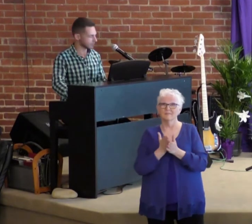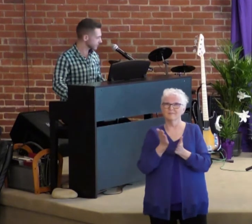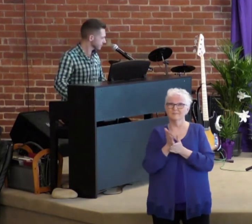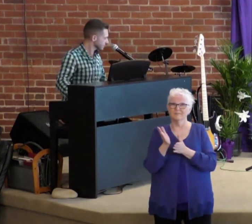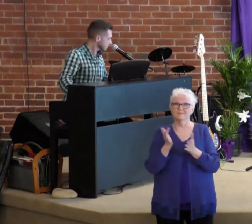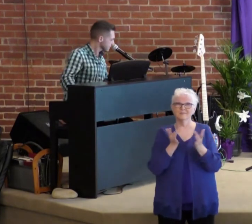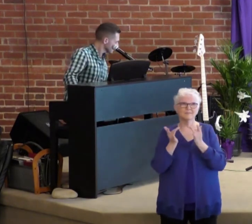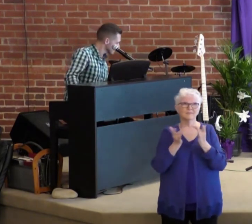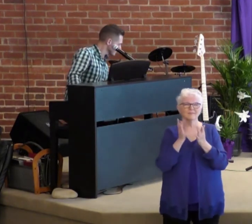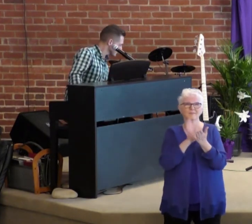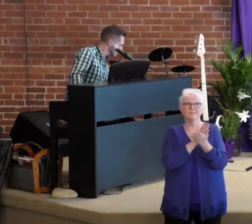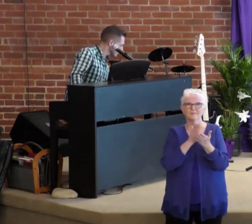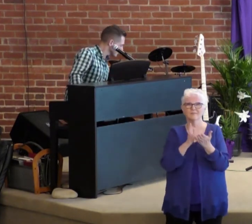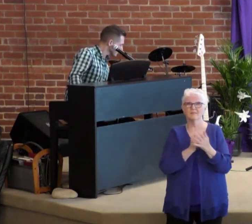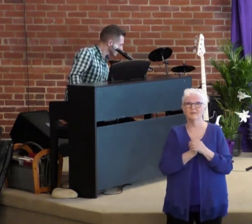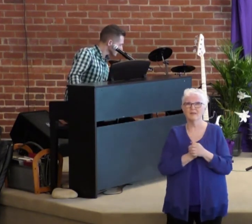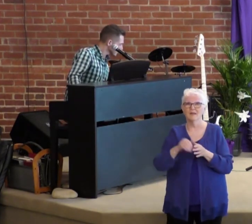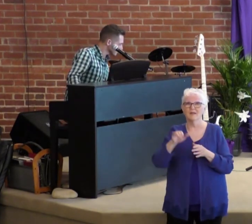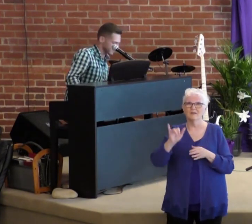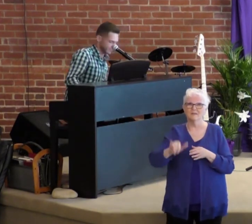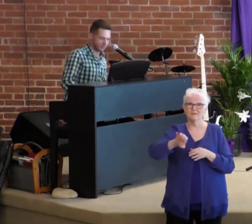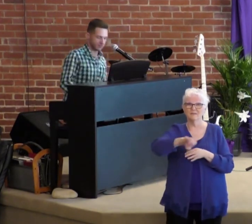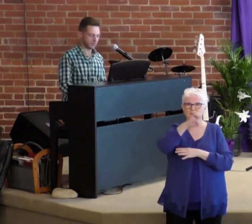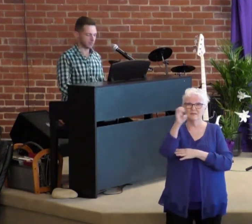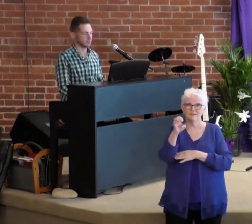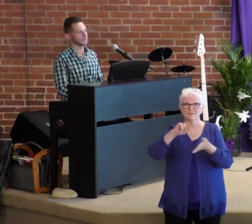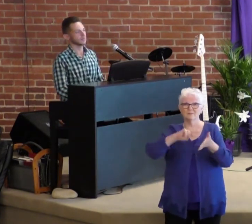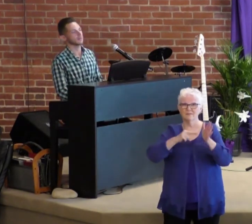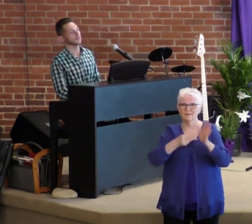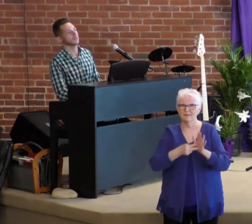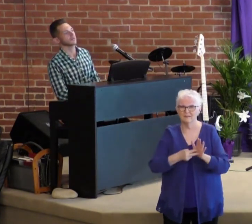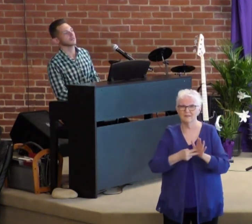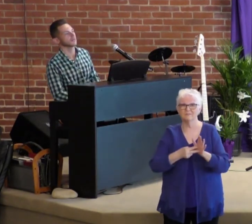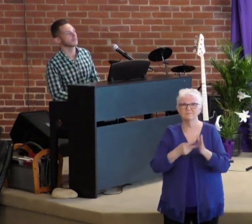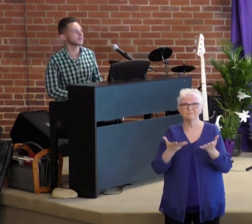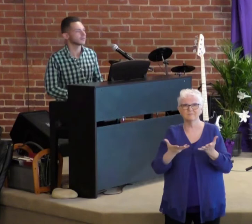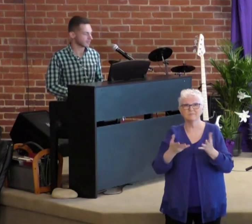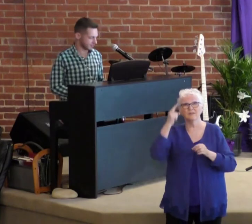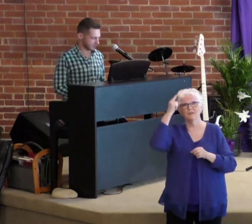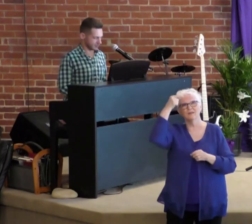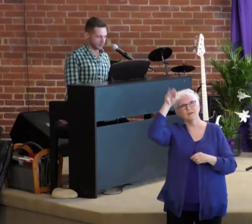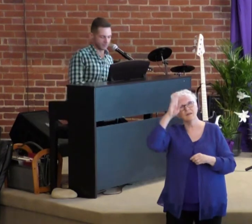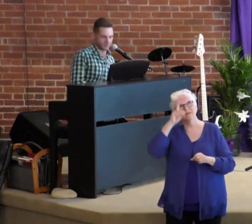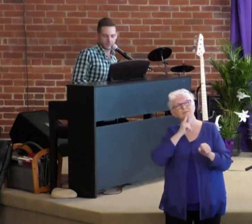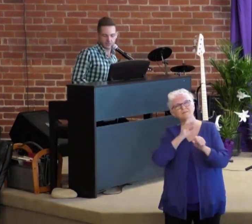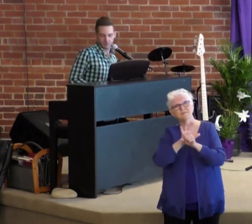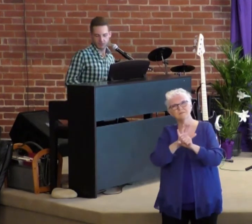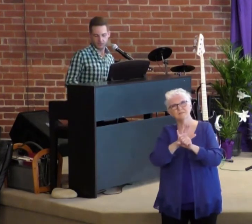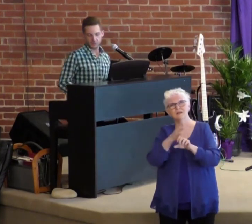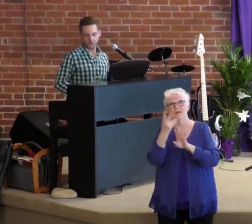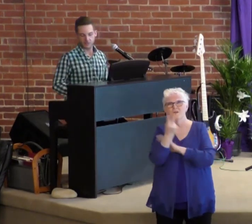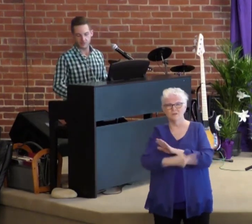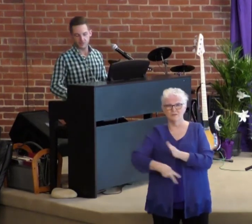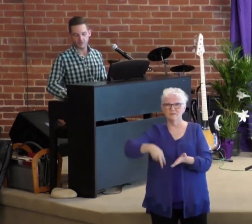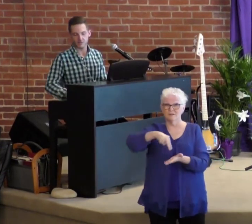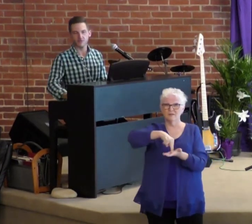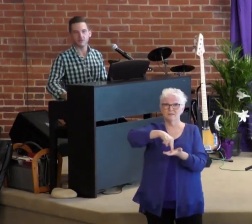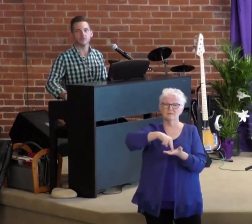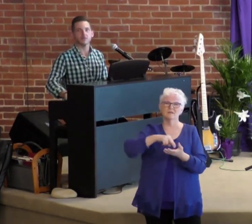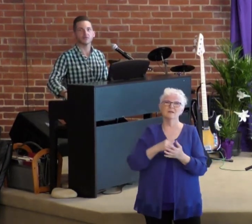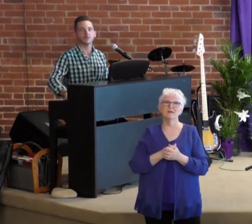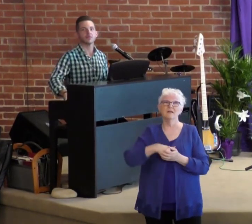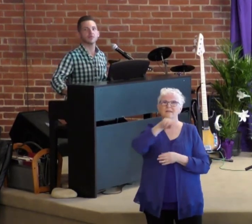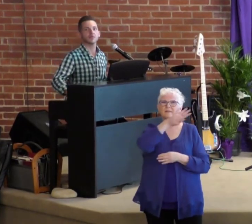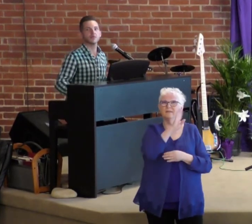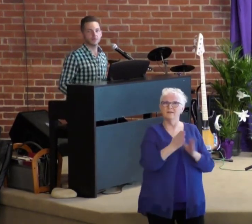exciting, wasn't it? That's what Easter is all about. God's promise, the resurrection, never to leave